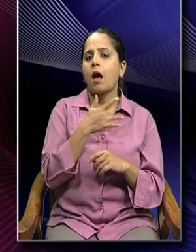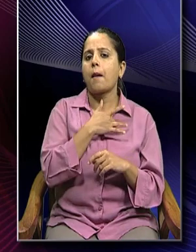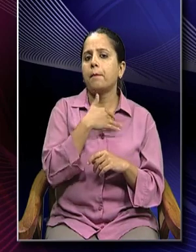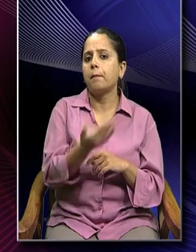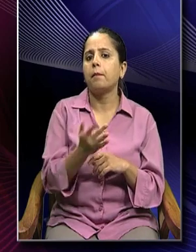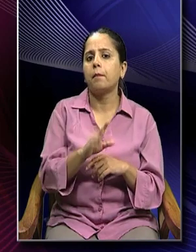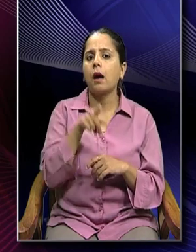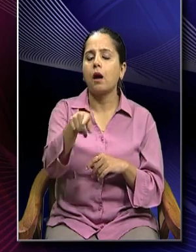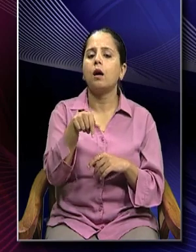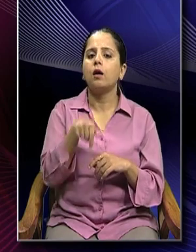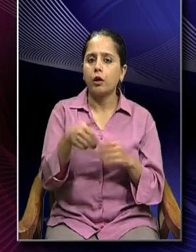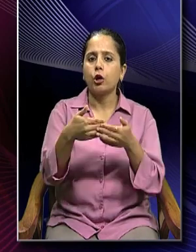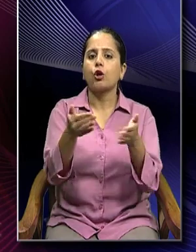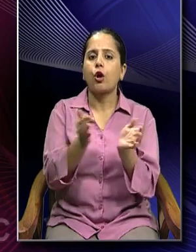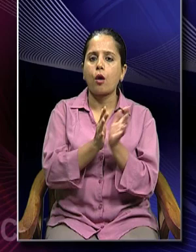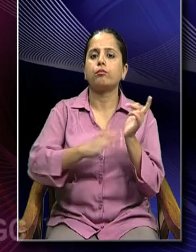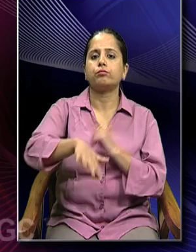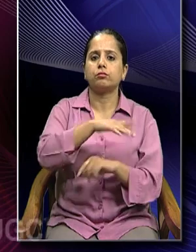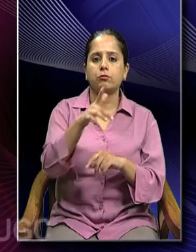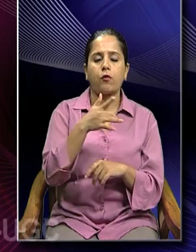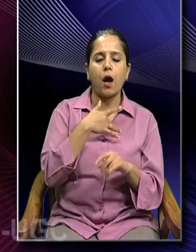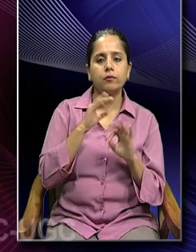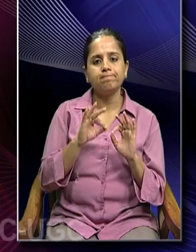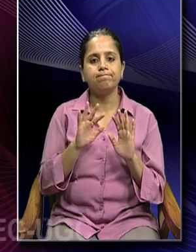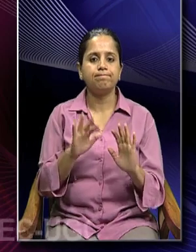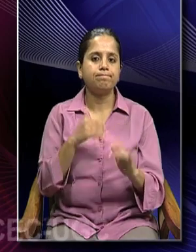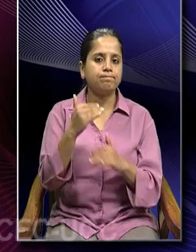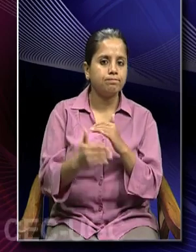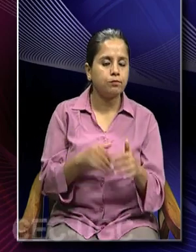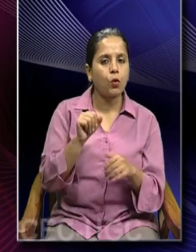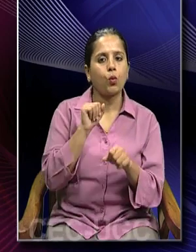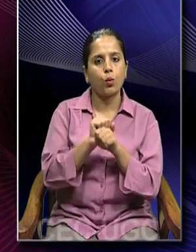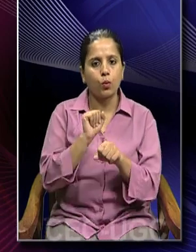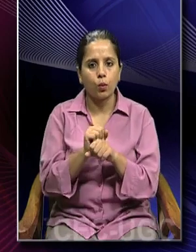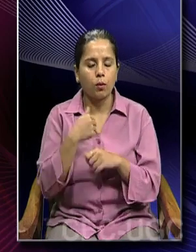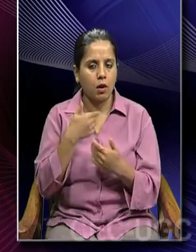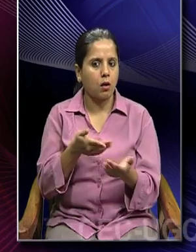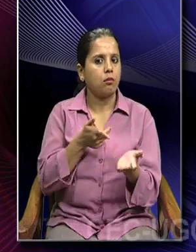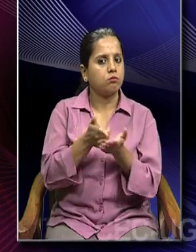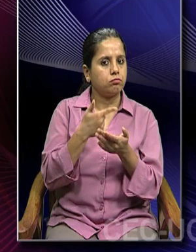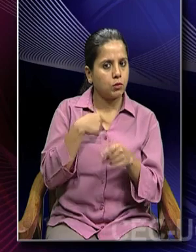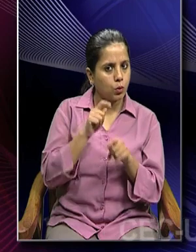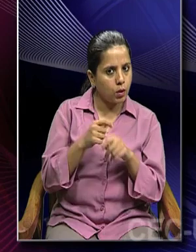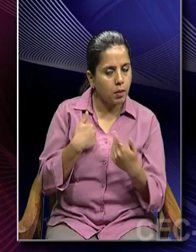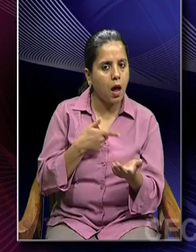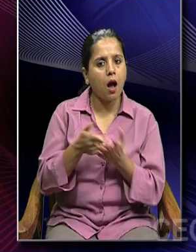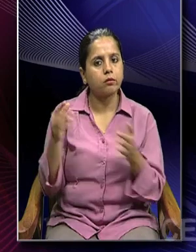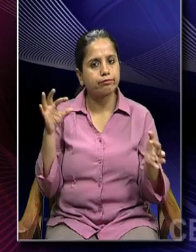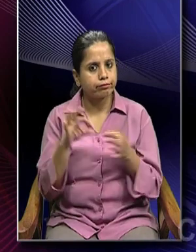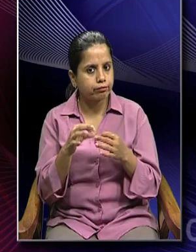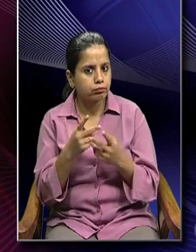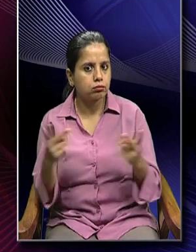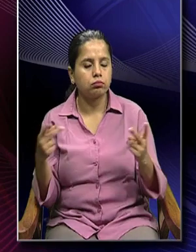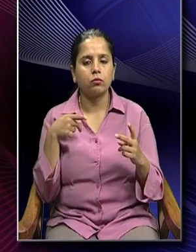have the settled communities. They used to feel settled into their own task, that I am into agriculture work, I am agriculture based,